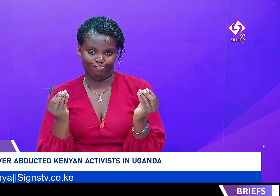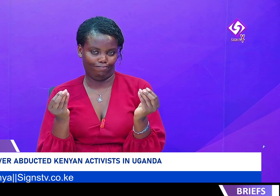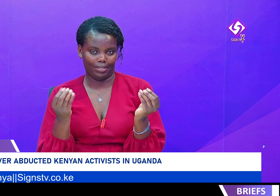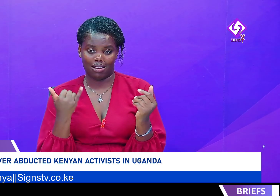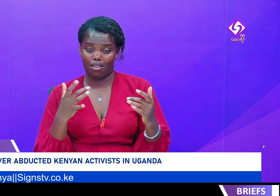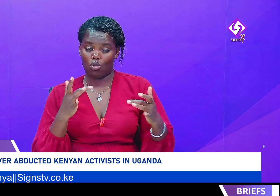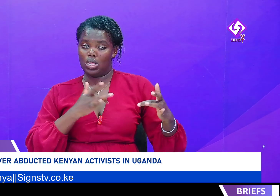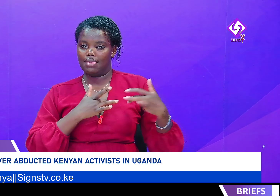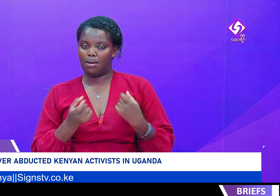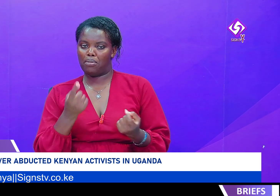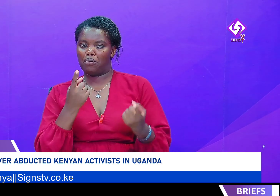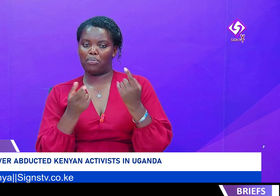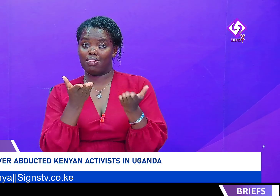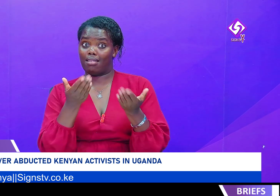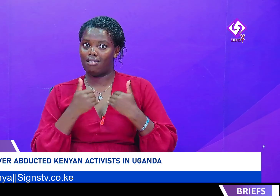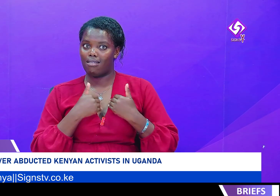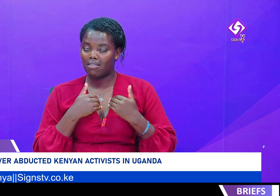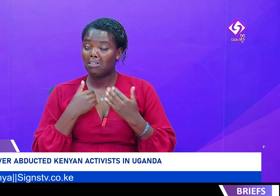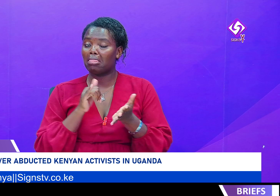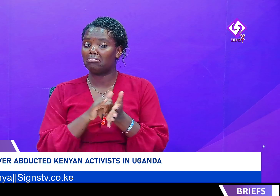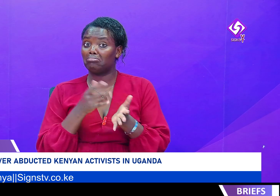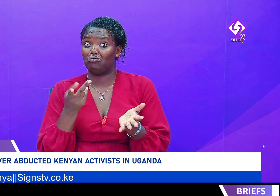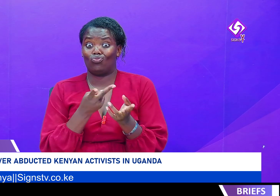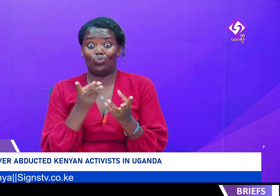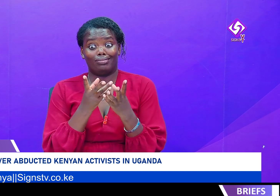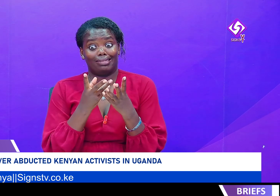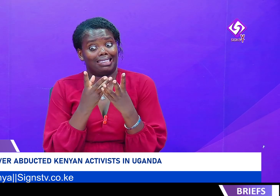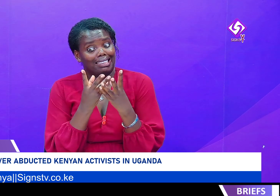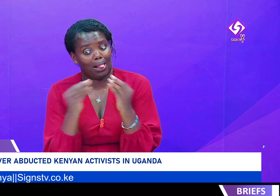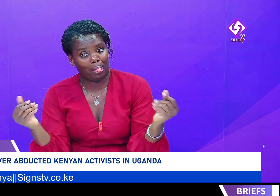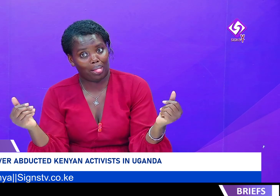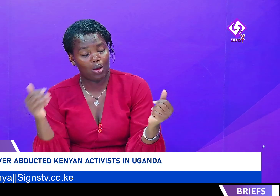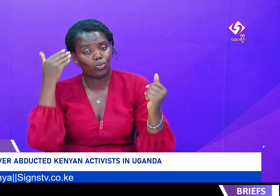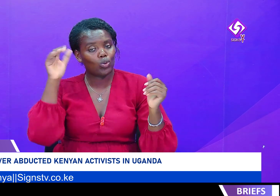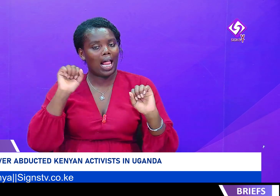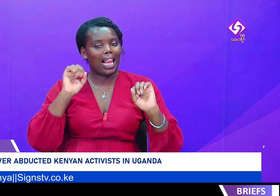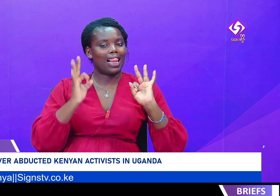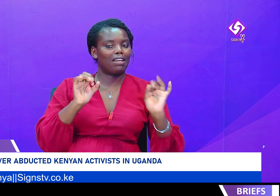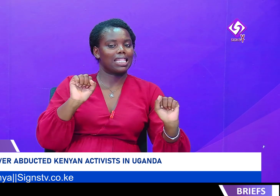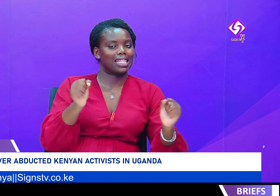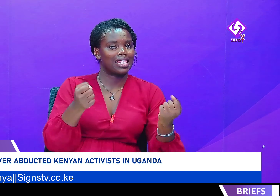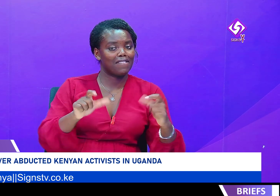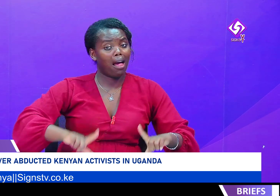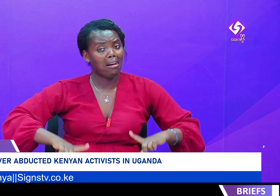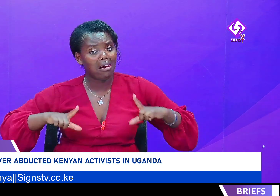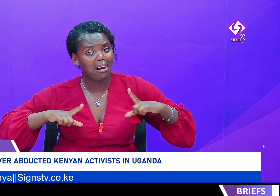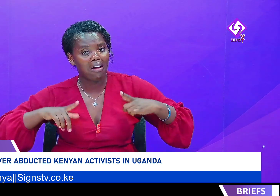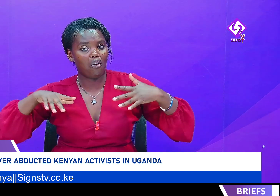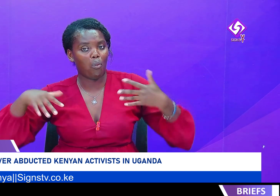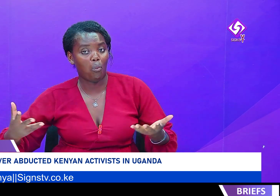The disappearance of the two is a great concern that we have as a country. Their disappearances and their not known whereabouts.